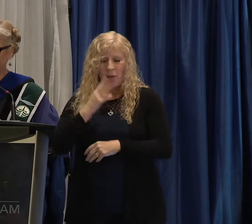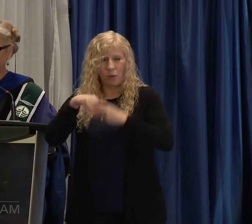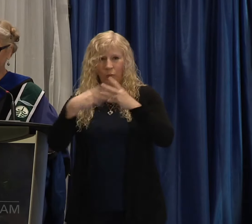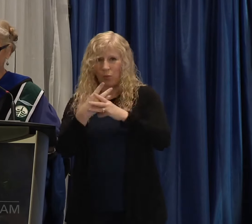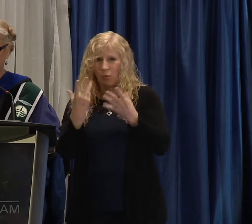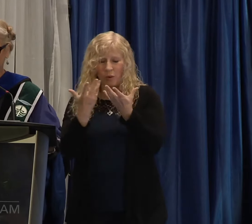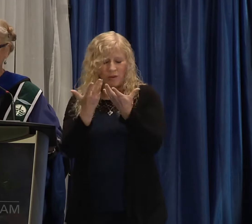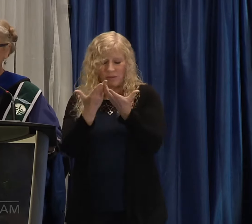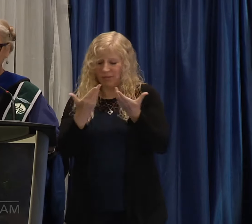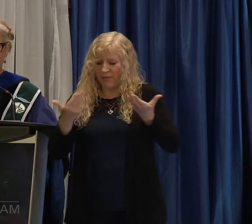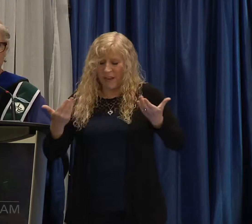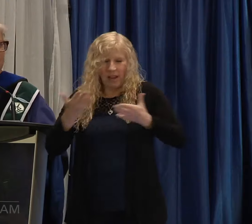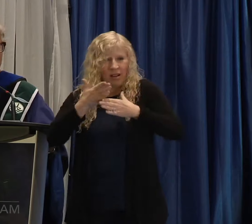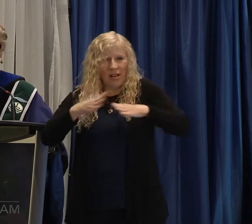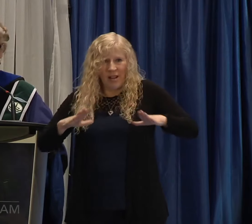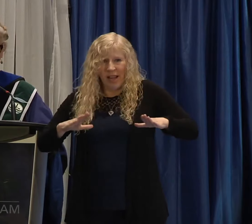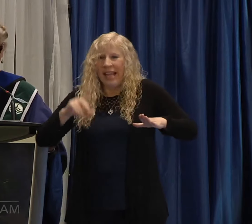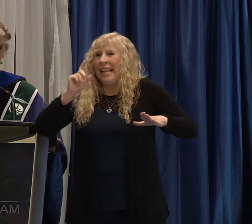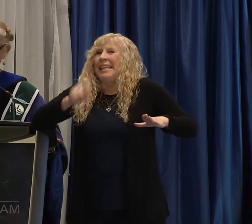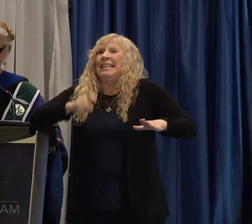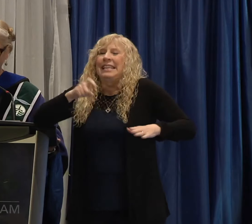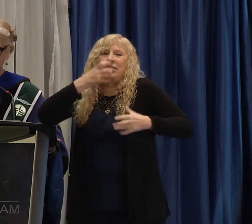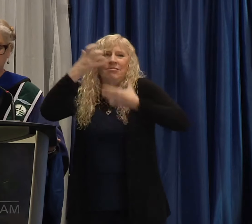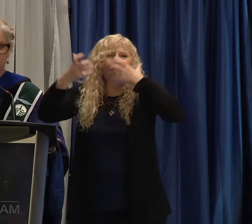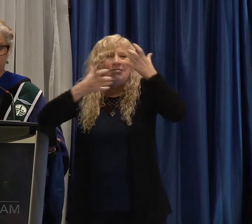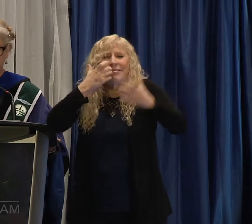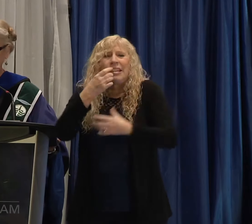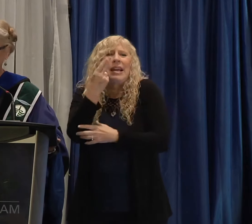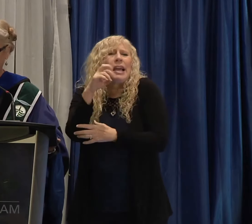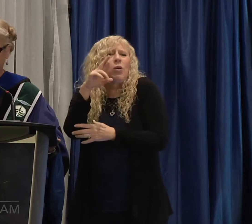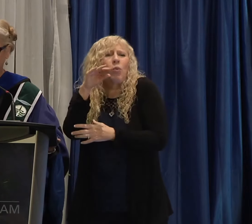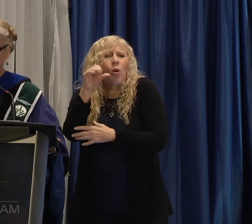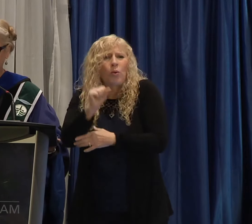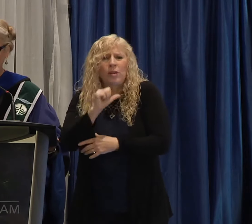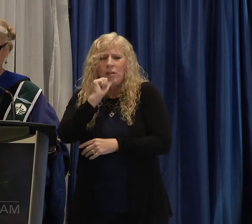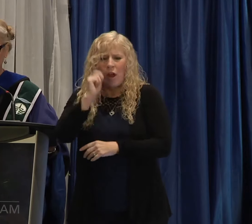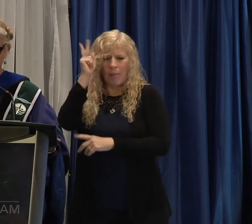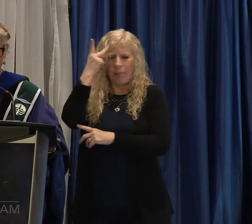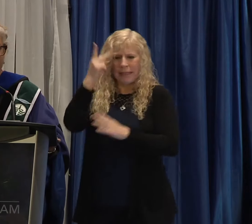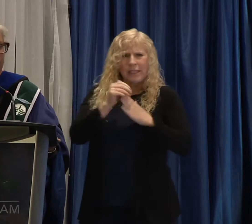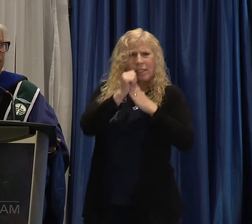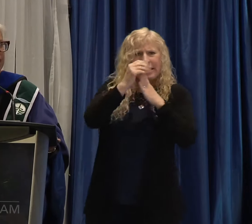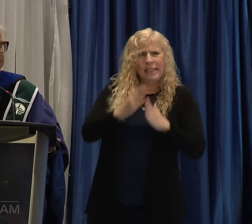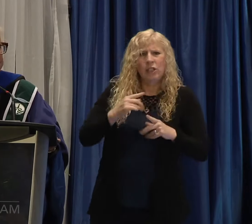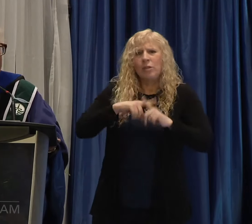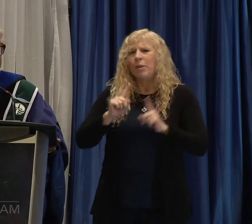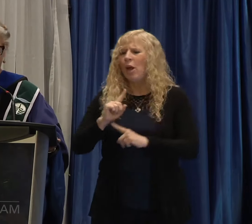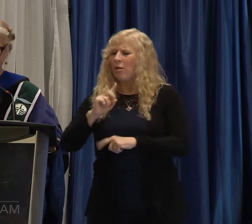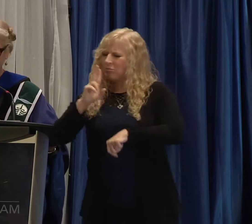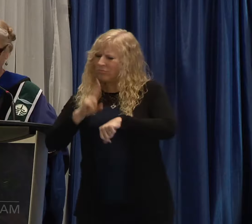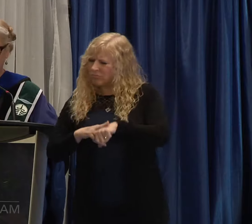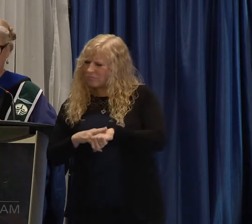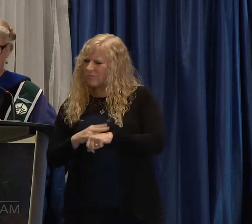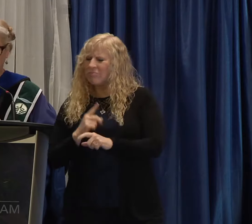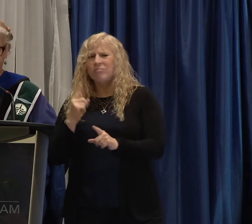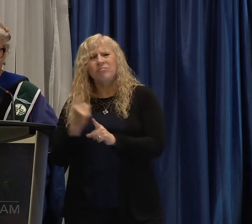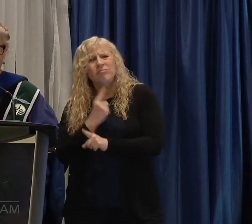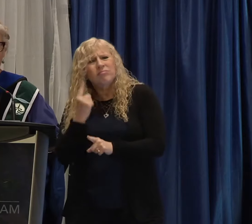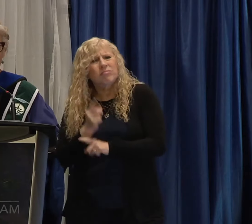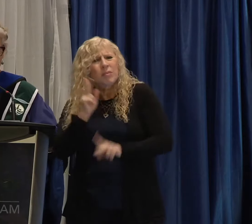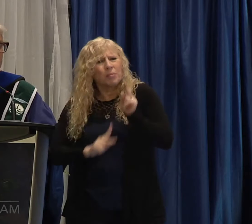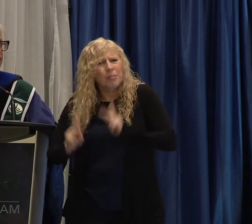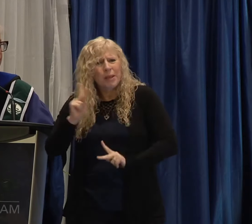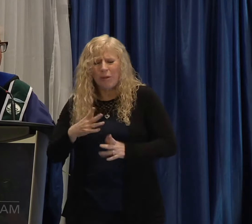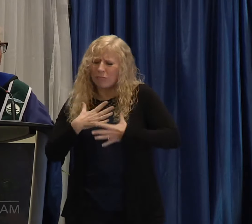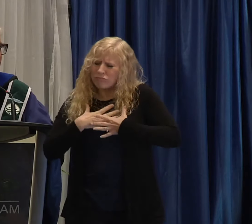cries out for heroes, not powerful political leaders who serve themselves, but ordinary and compassionate people who